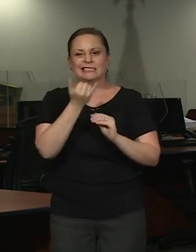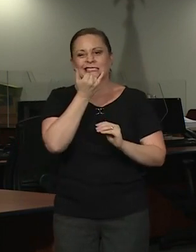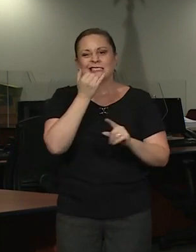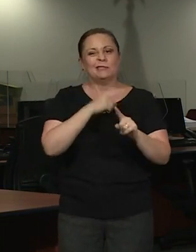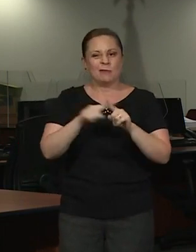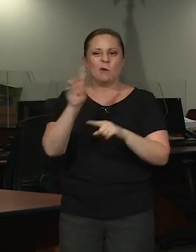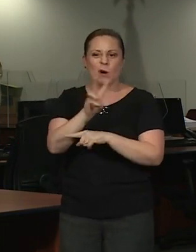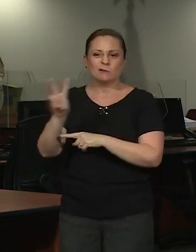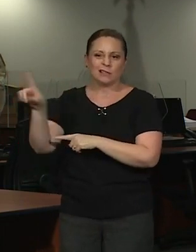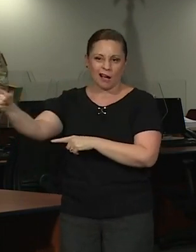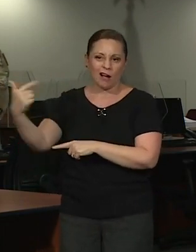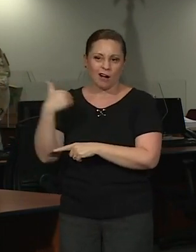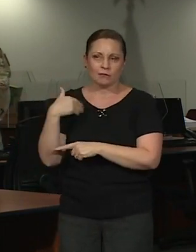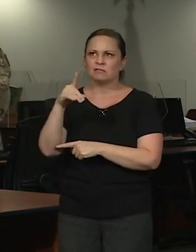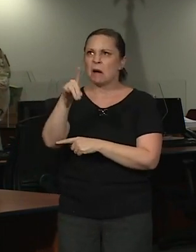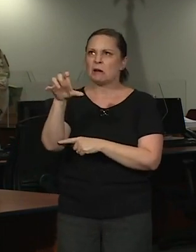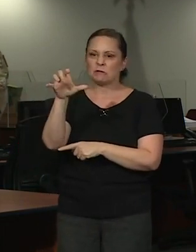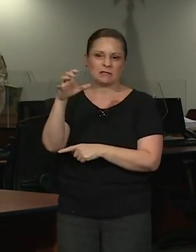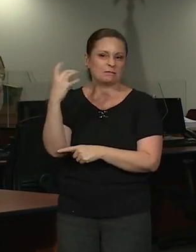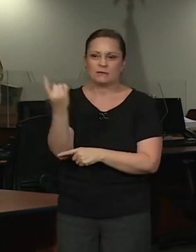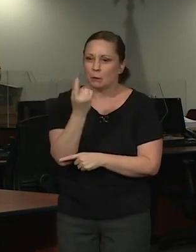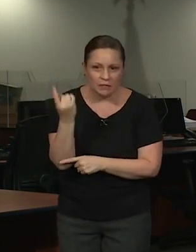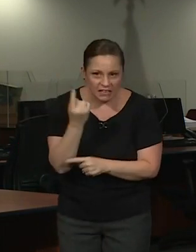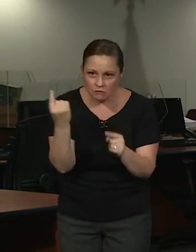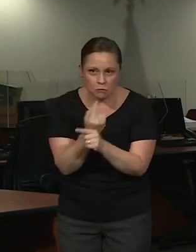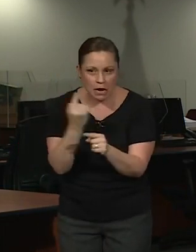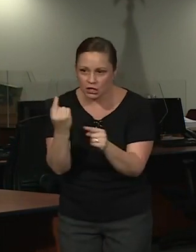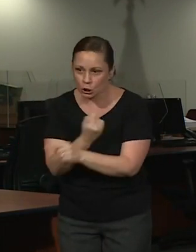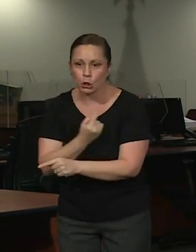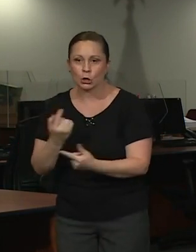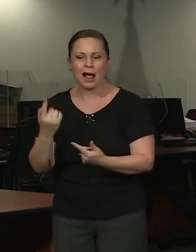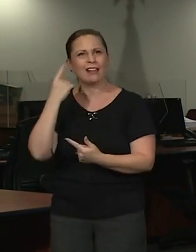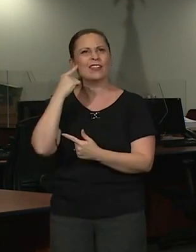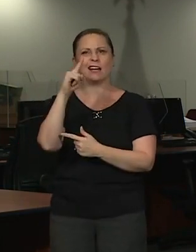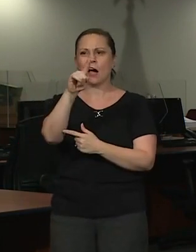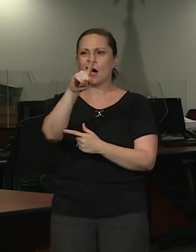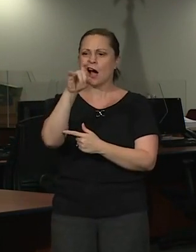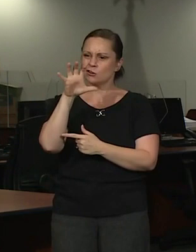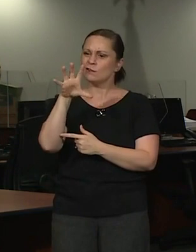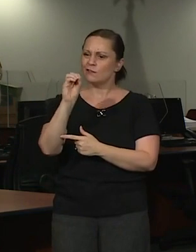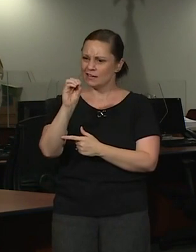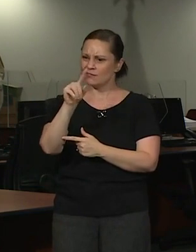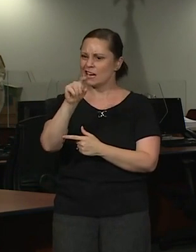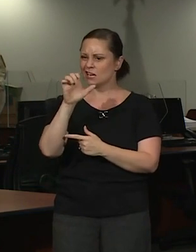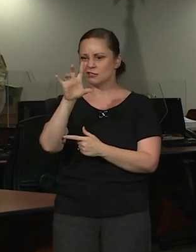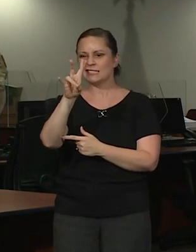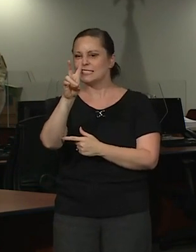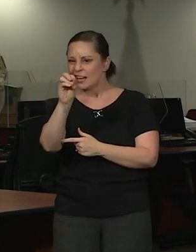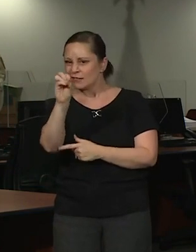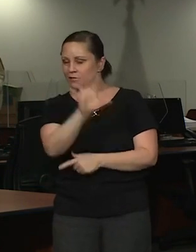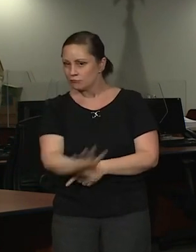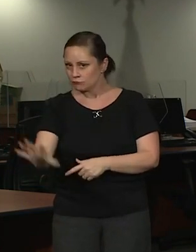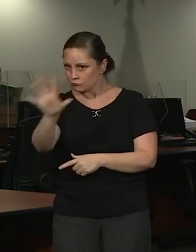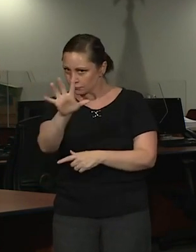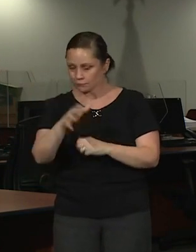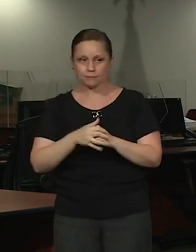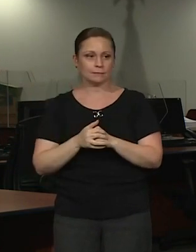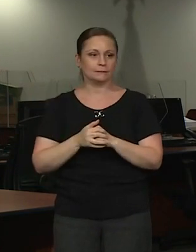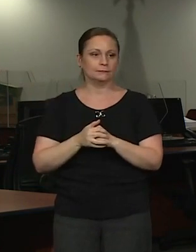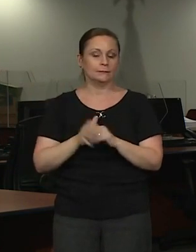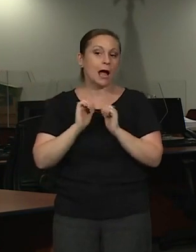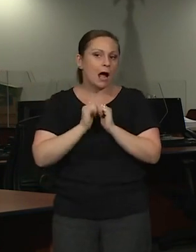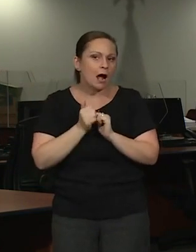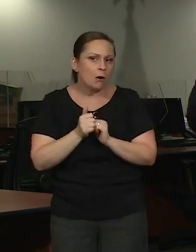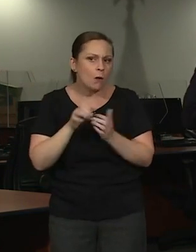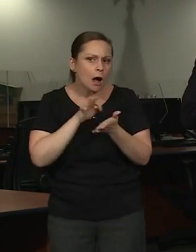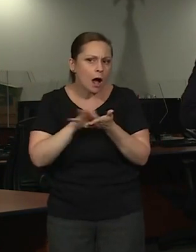website. It's 100 and some regular testing sites I open. think it's 150, 50 or 170 or like something that. like that. Yeah. While you're up there, how do we